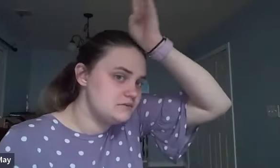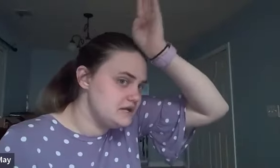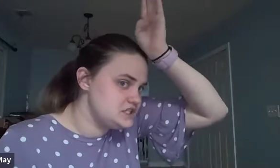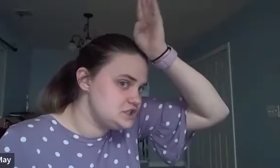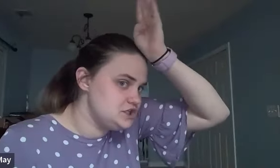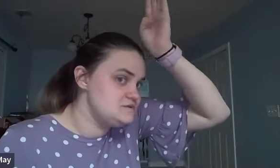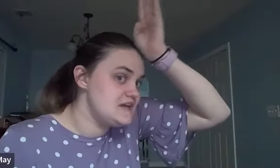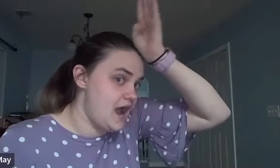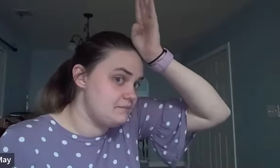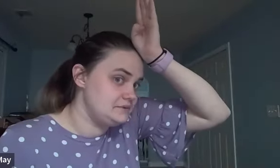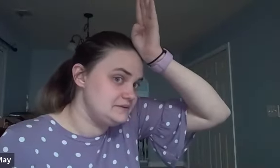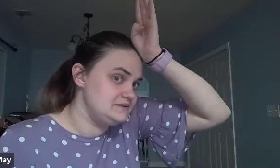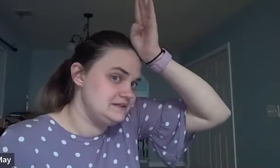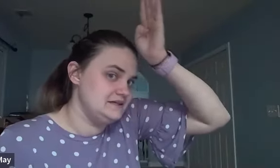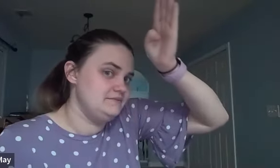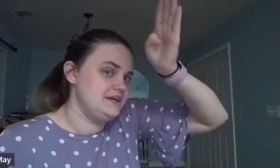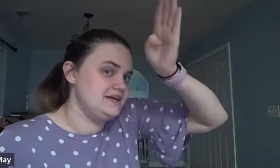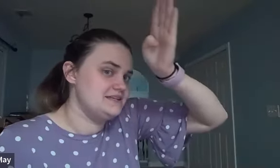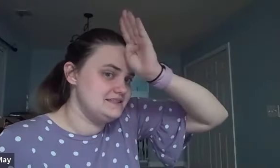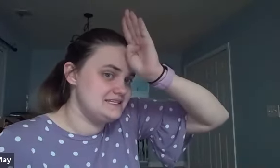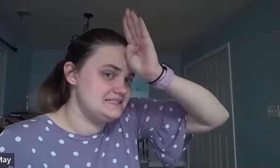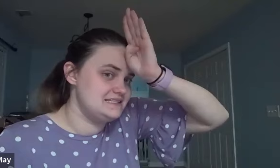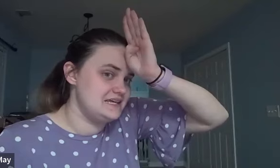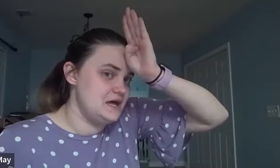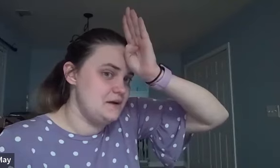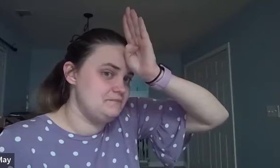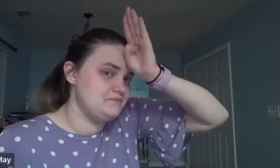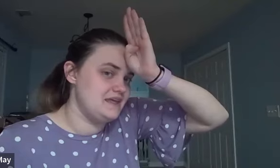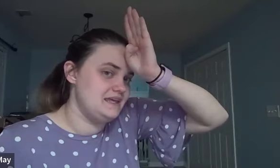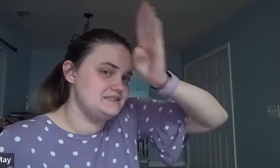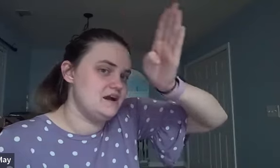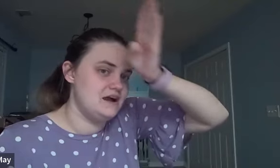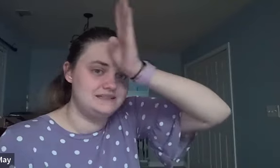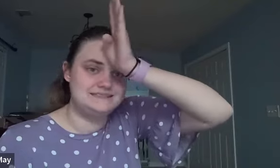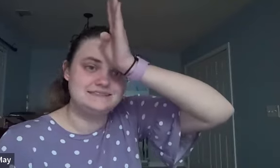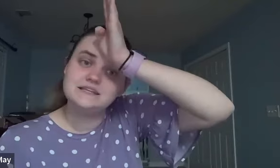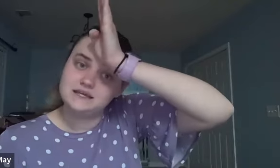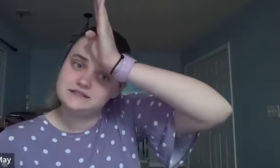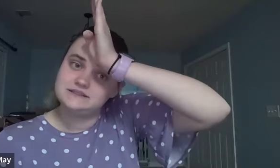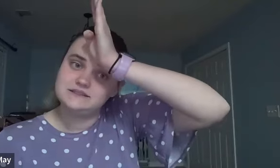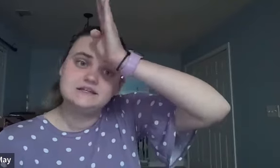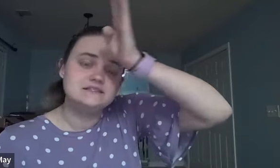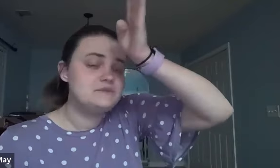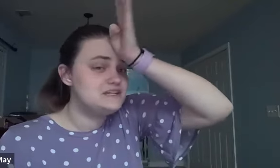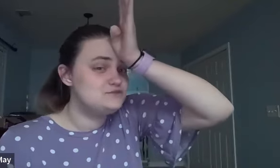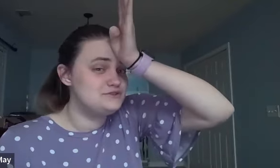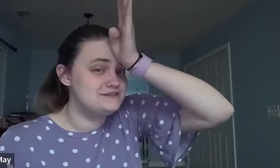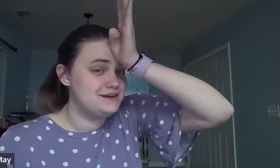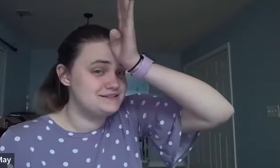make sure you tap, because this is not nice. Some kids will do this on accident